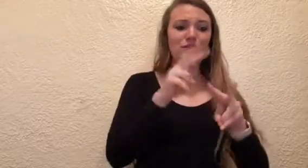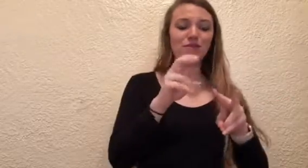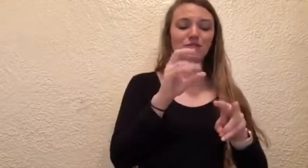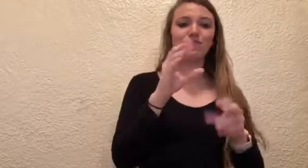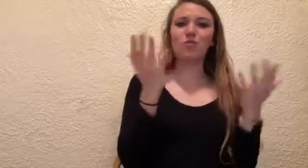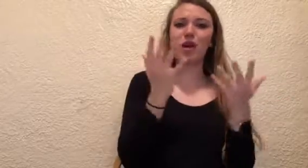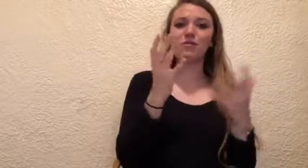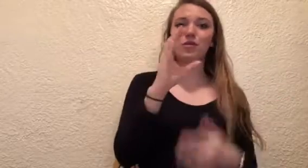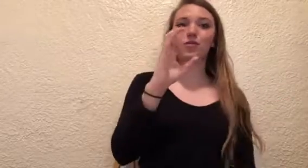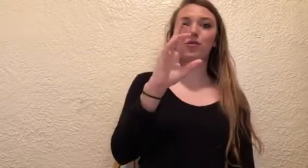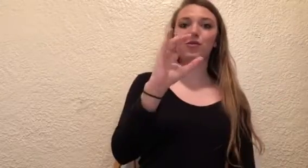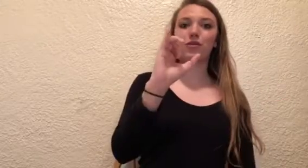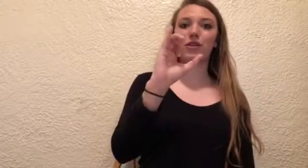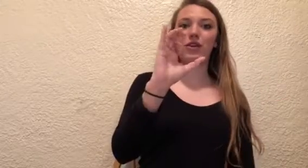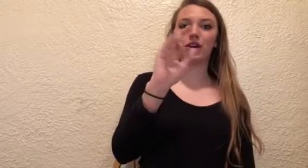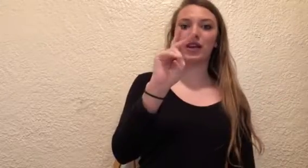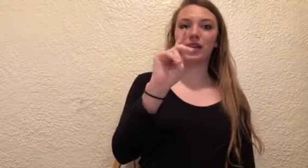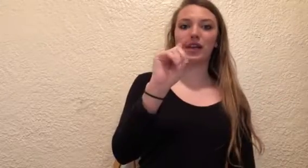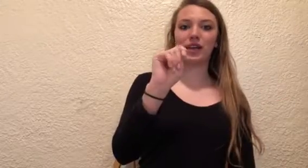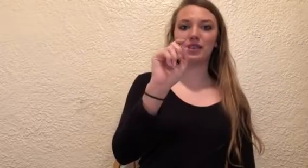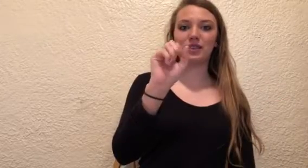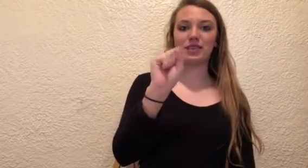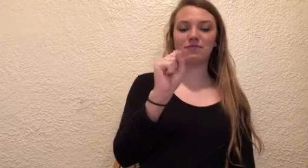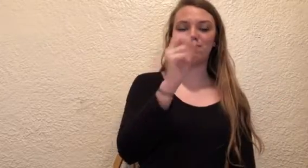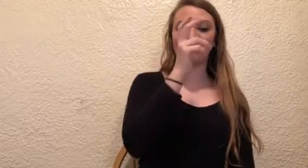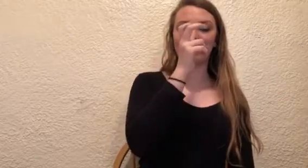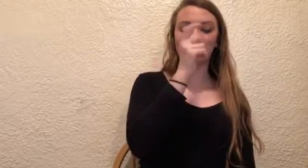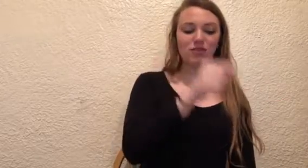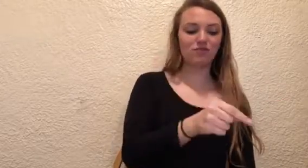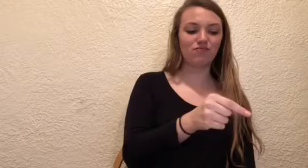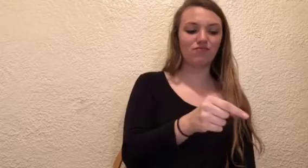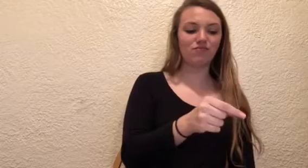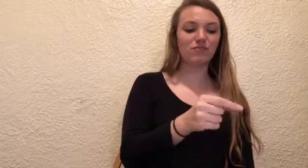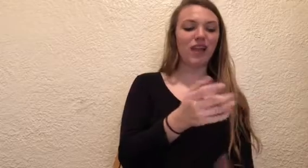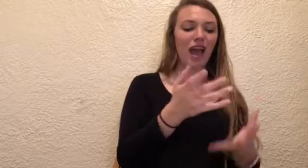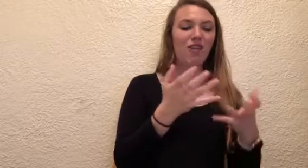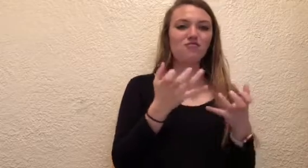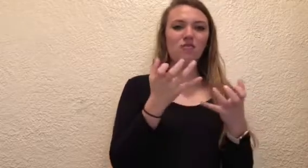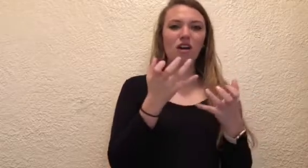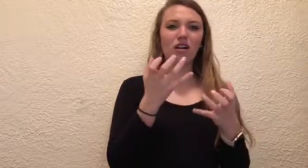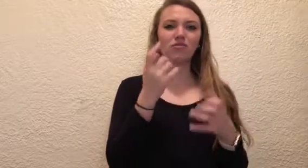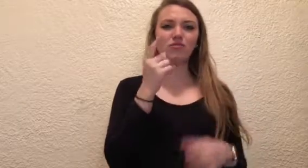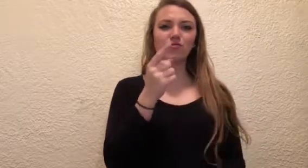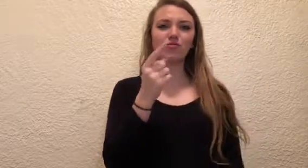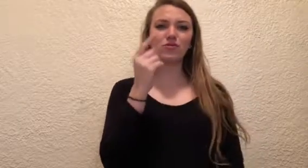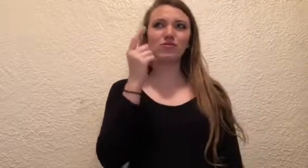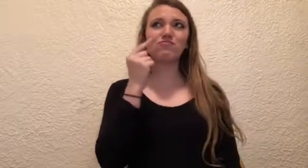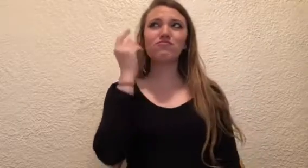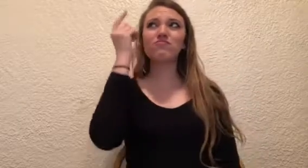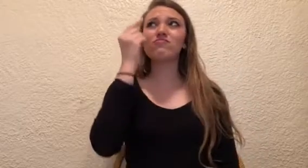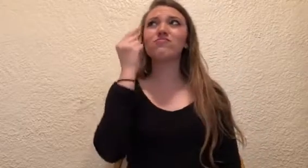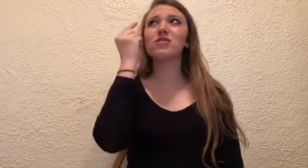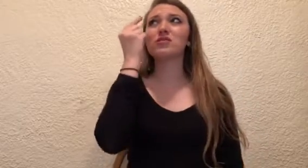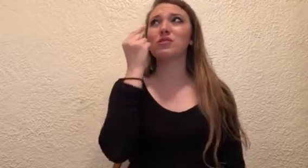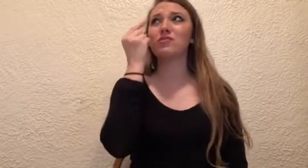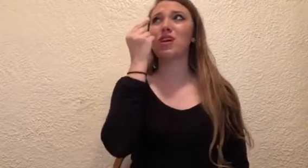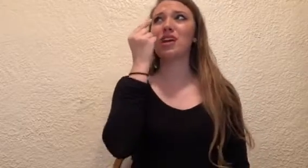what we've got. I want you to think about, and I want you to talk to